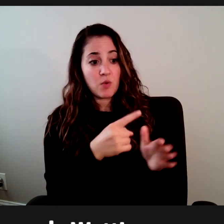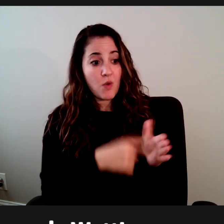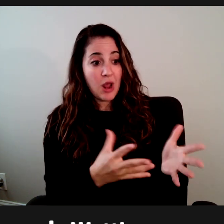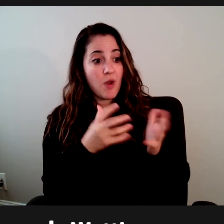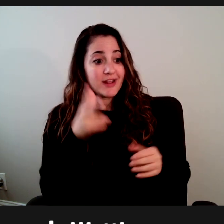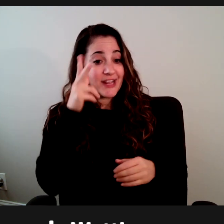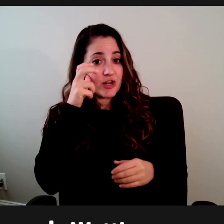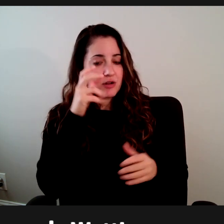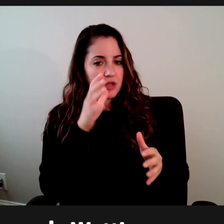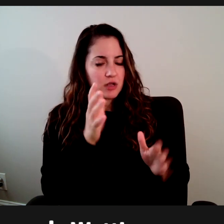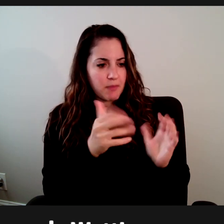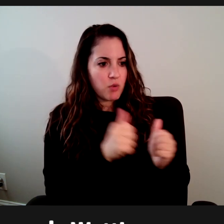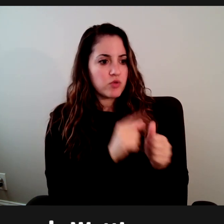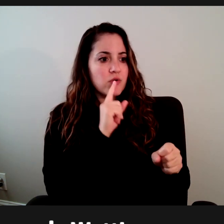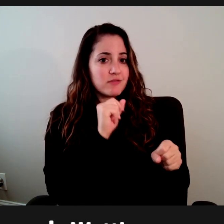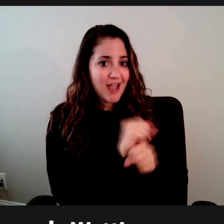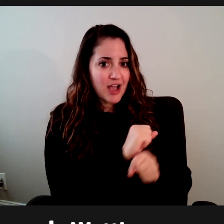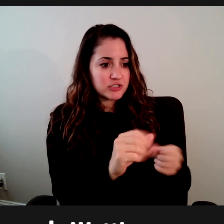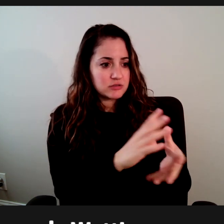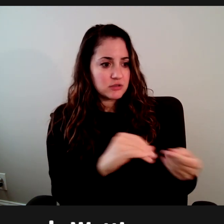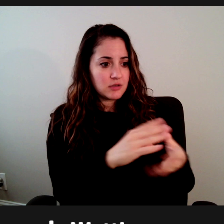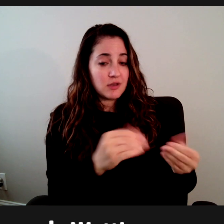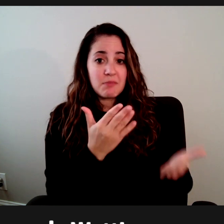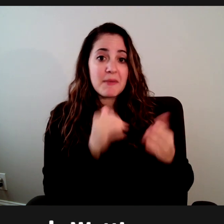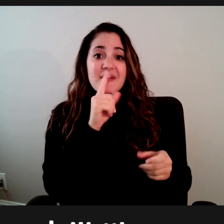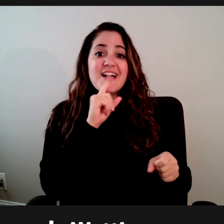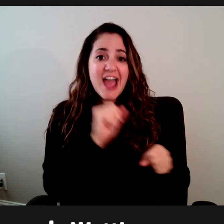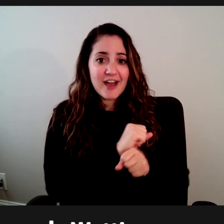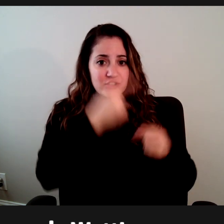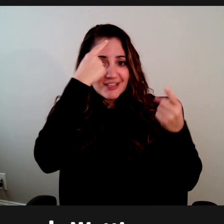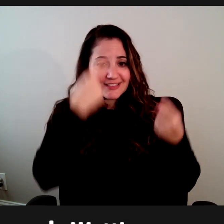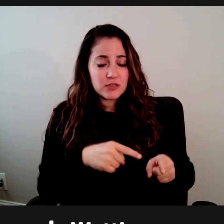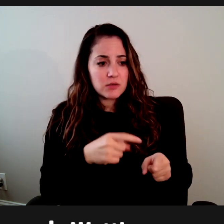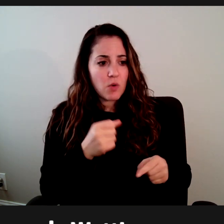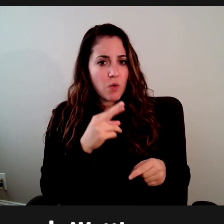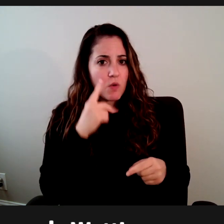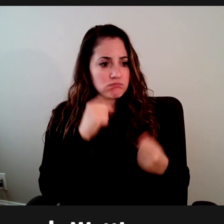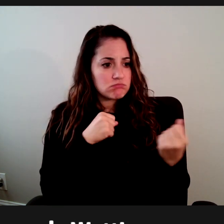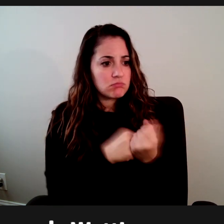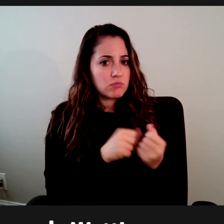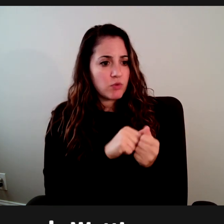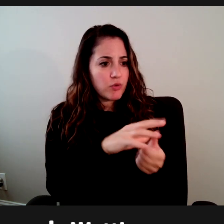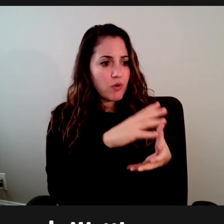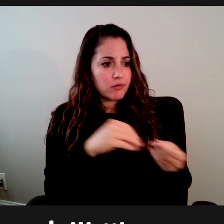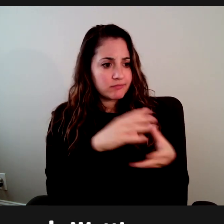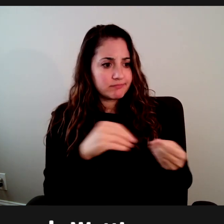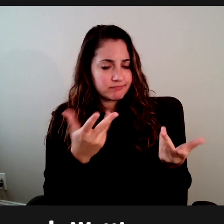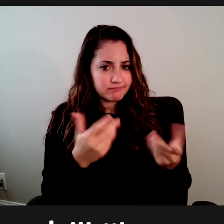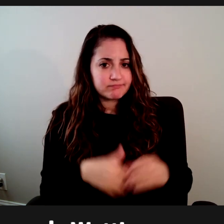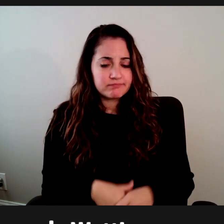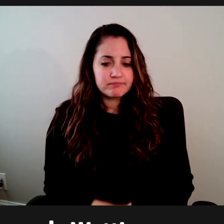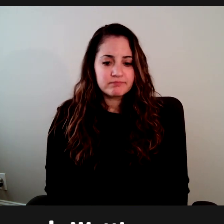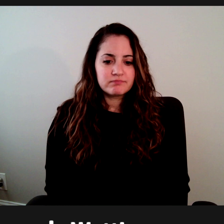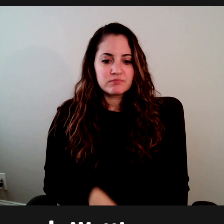said, then I might not be consenting or agreeing with what you think you said. Mm-hmm.